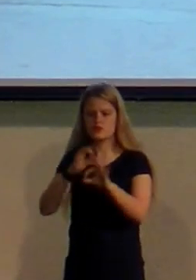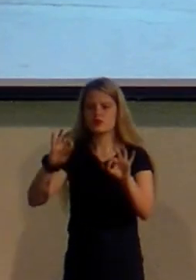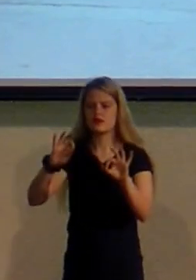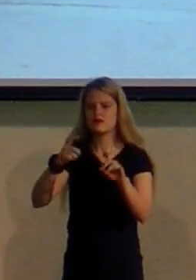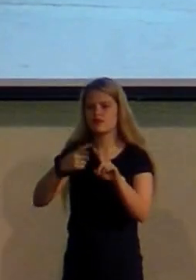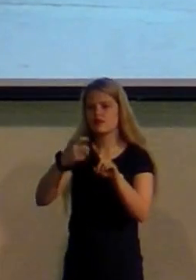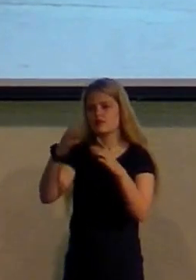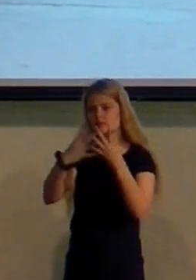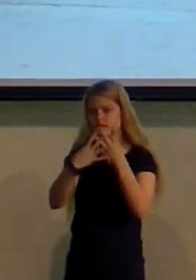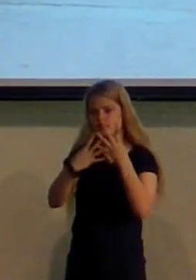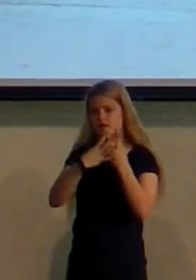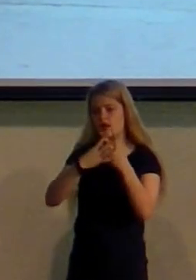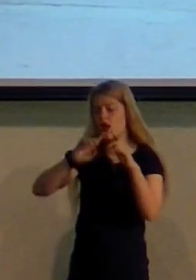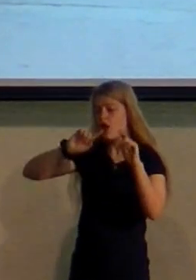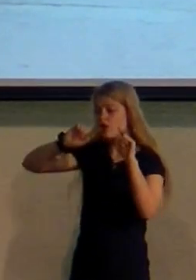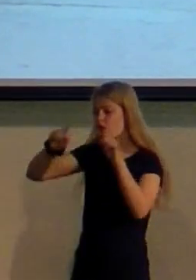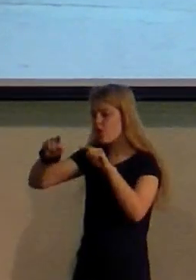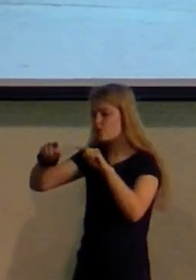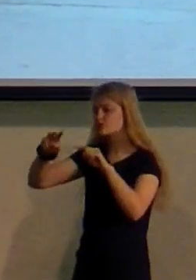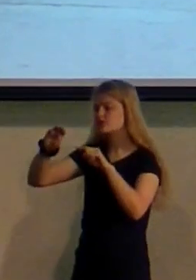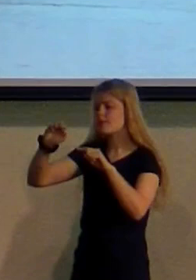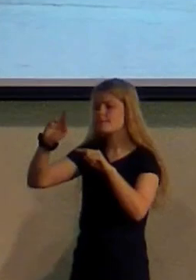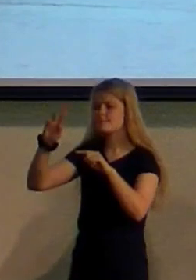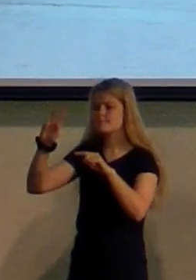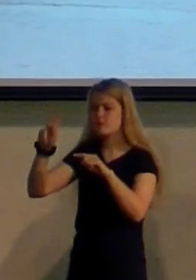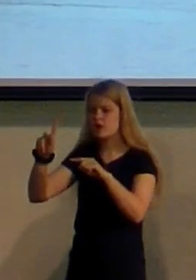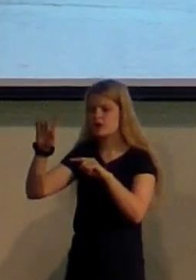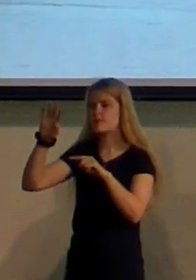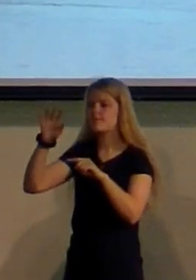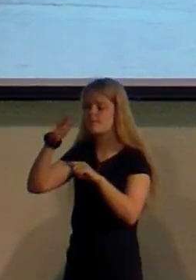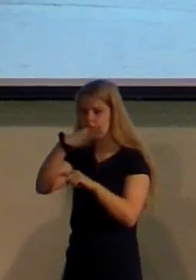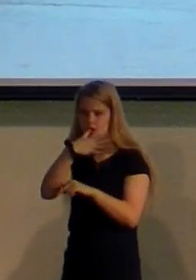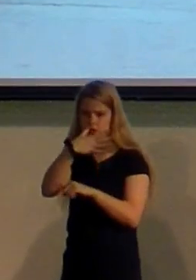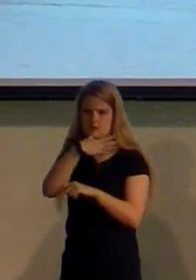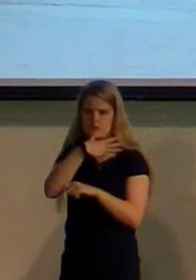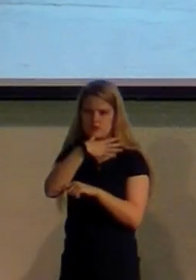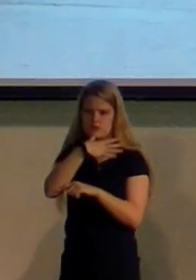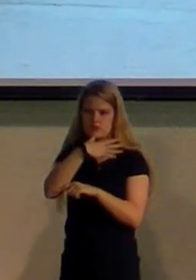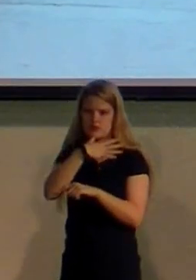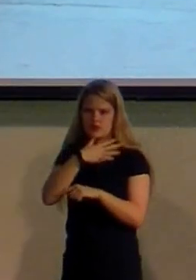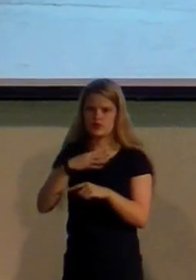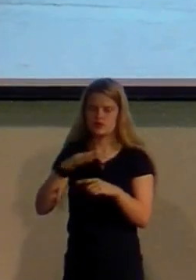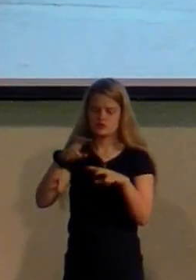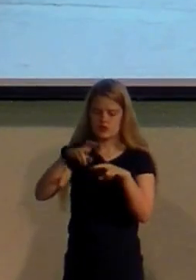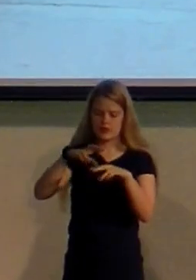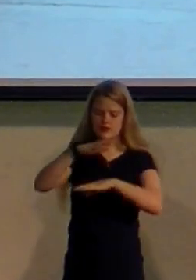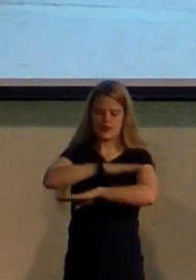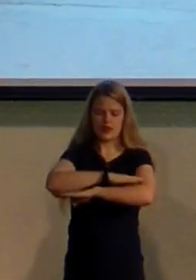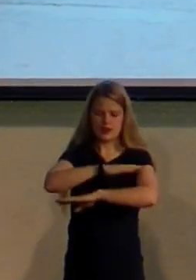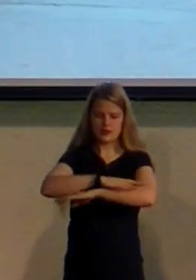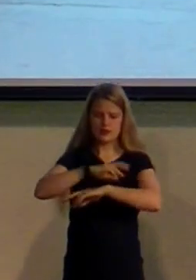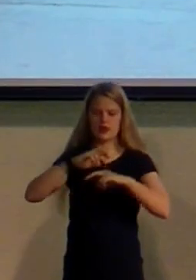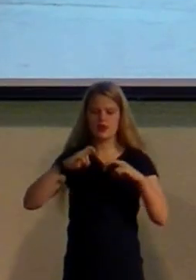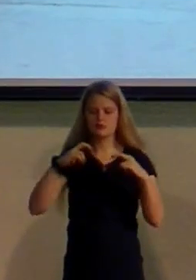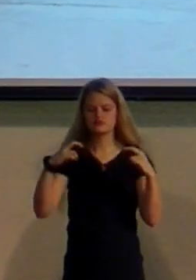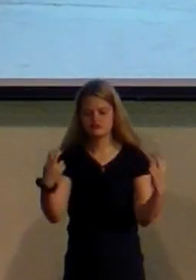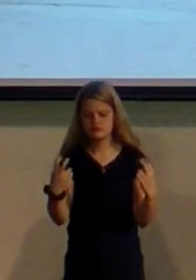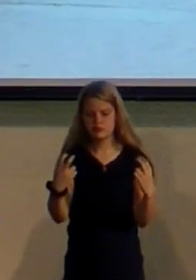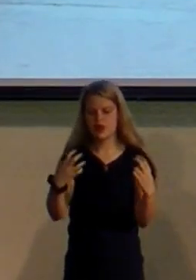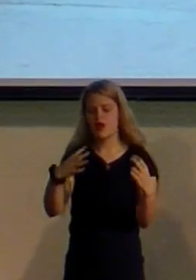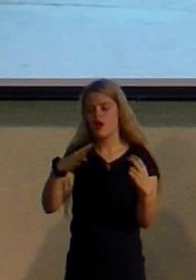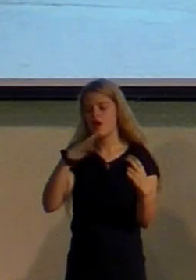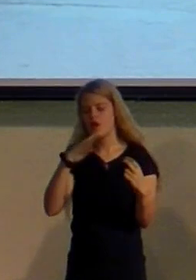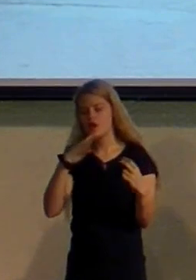house. Well, that's Mark's mother. So as the apostles sat around the table having coffee, talking in the morning and telling